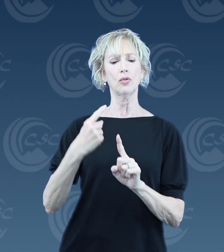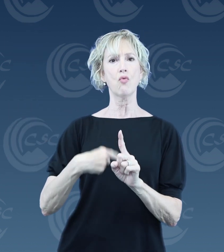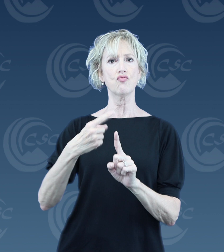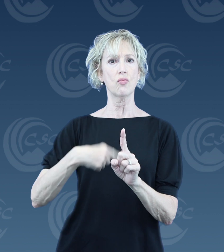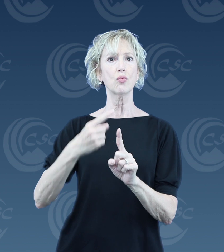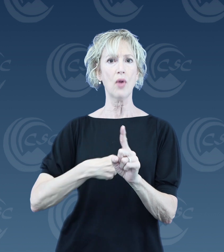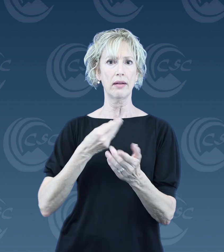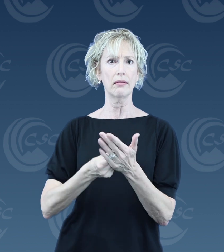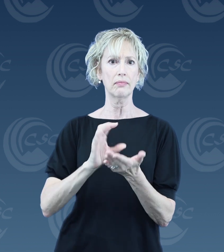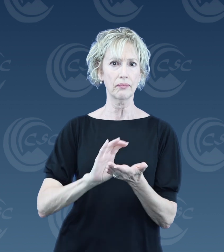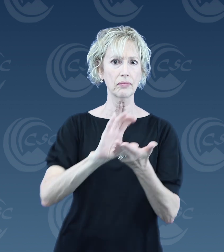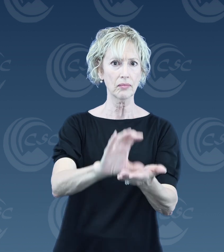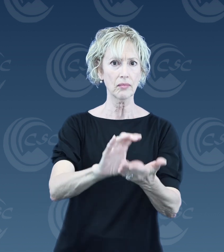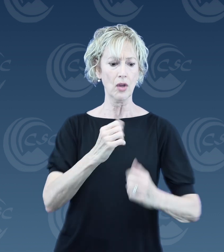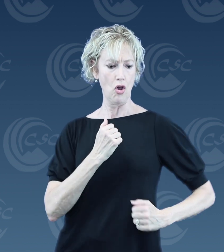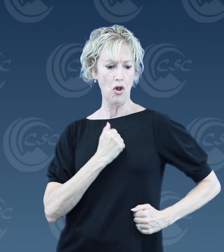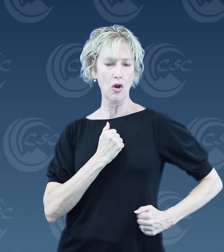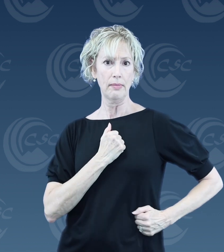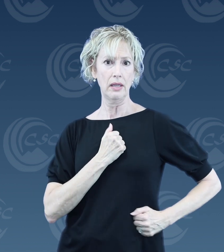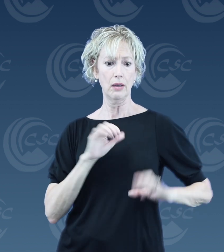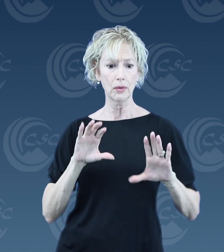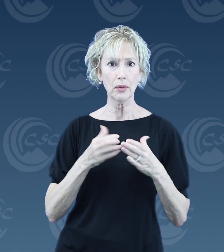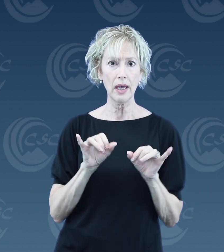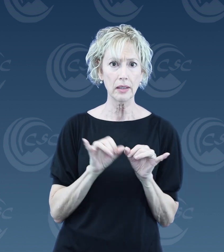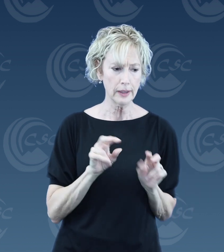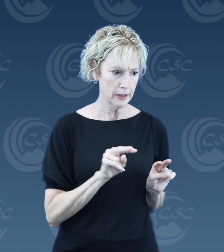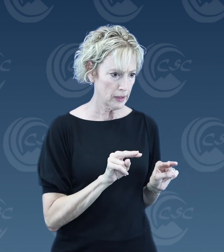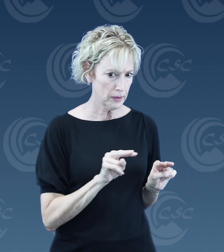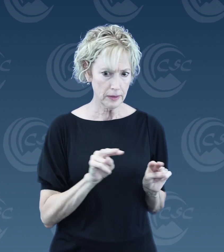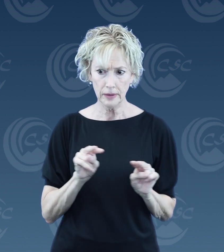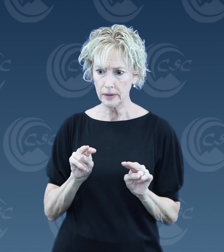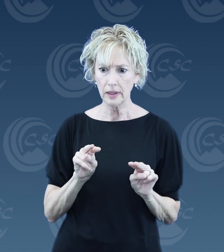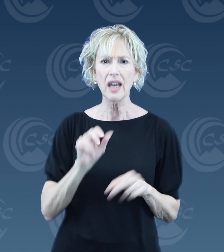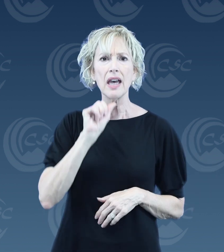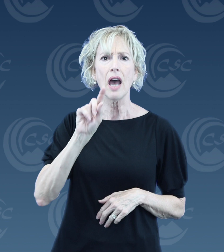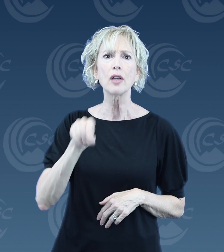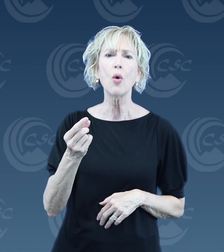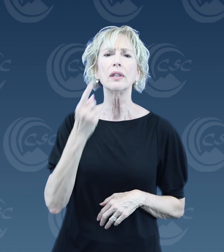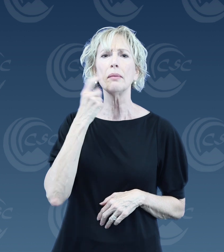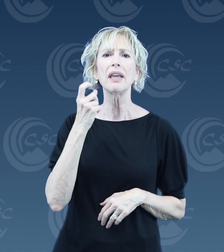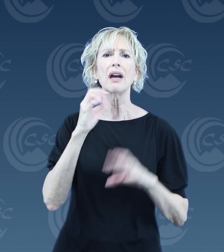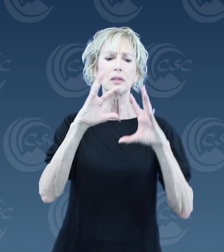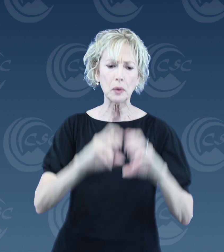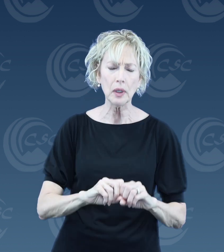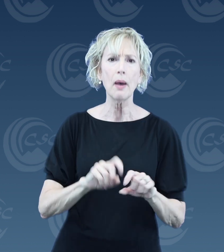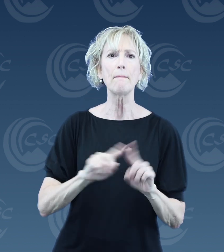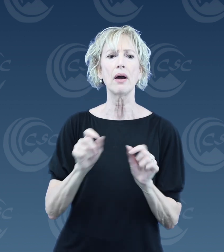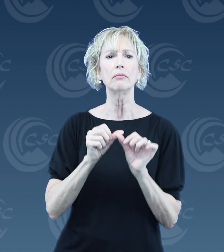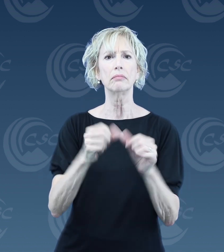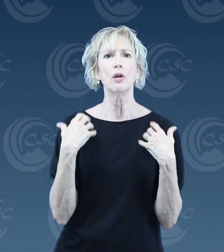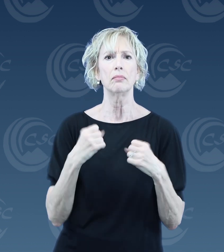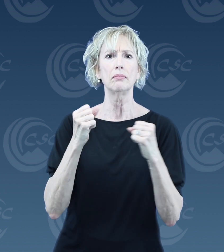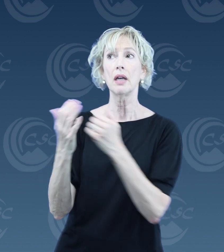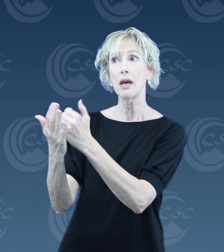subsidies. The U.S. Army Corps of Engineers is already beginning to view this site not just as a disaster, but as a long-term recovery. They